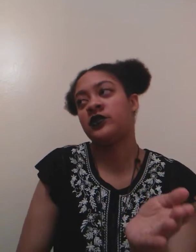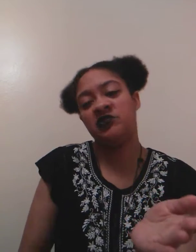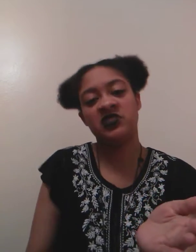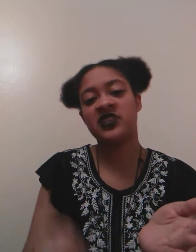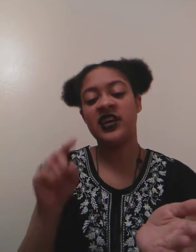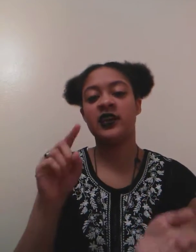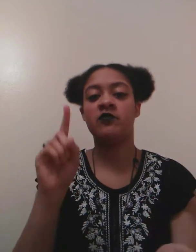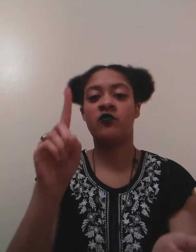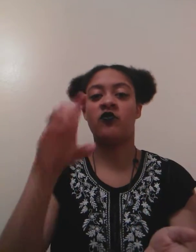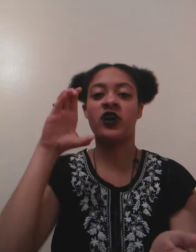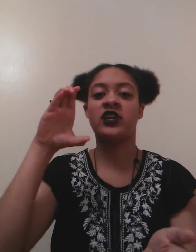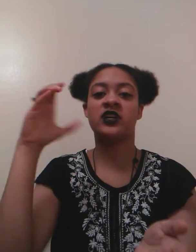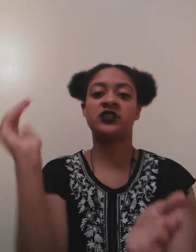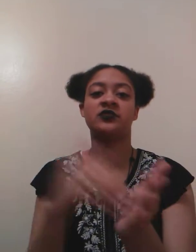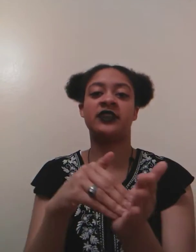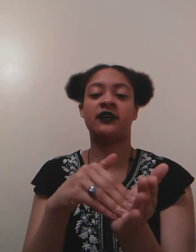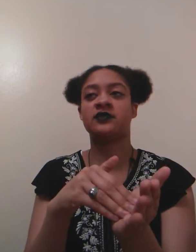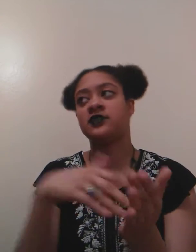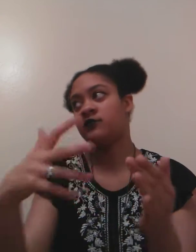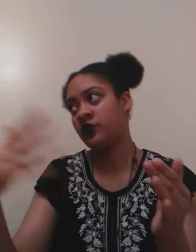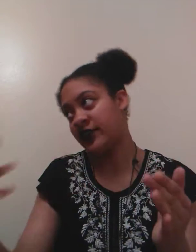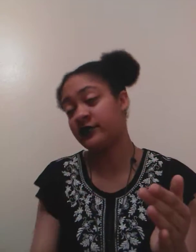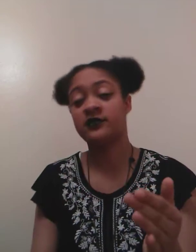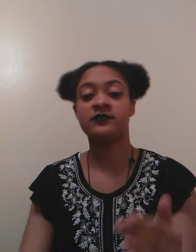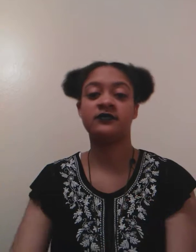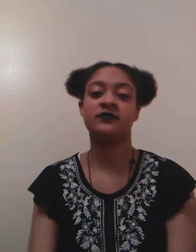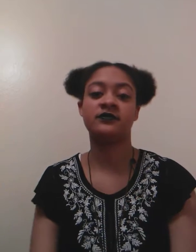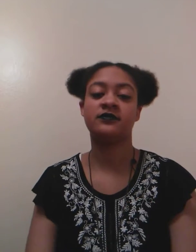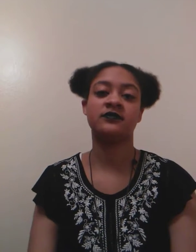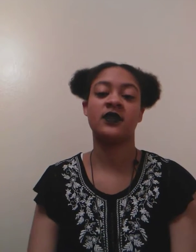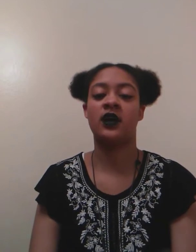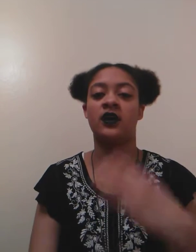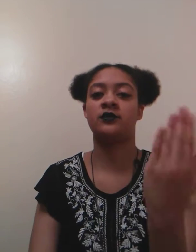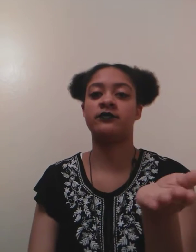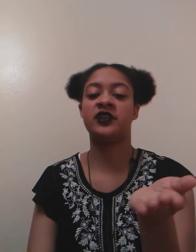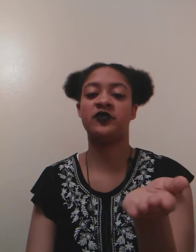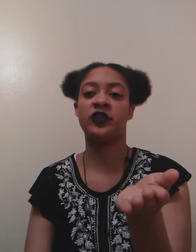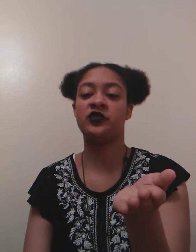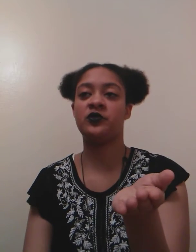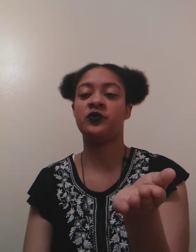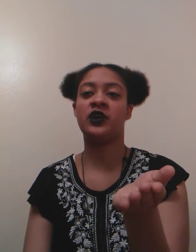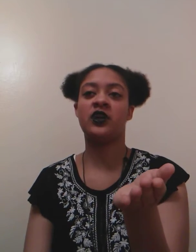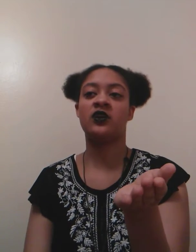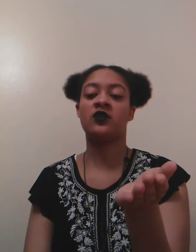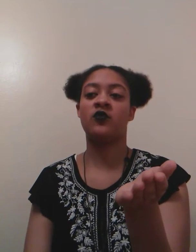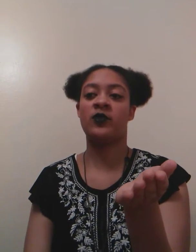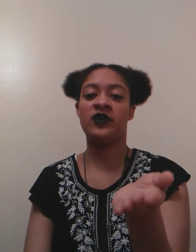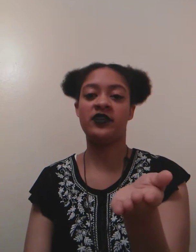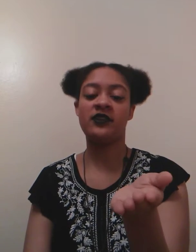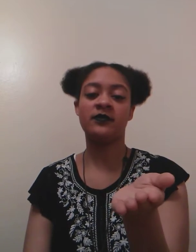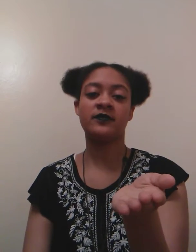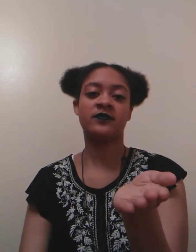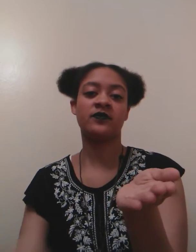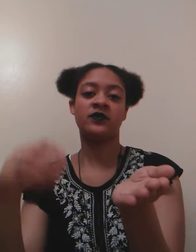you could say 100,000 and whatever. But if you want to do 1,000,000,